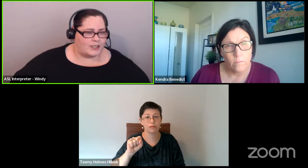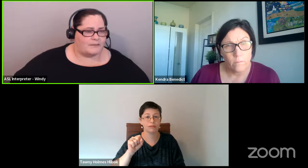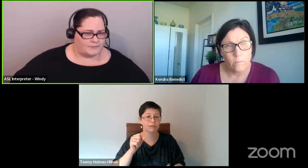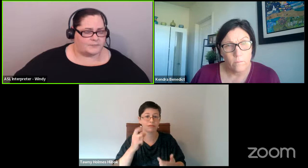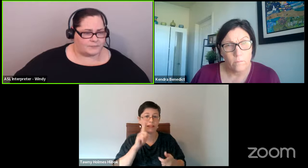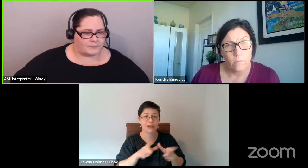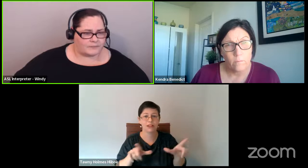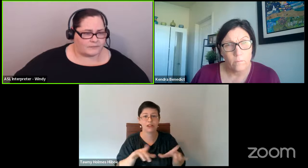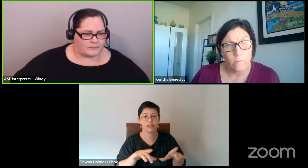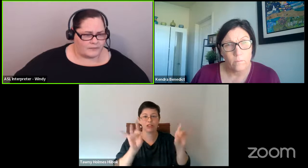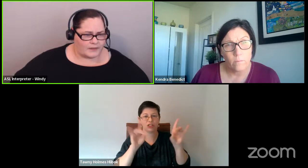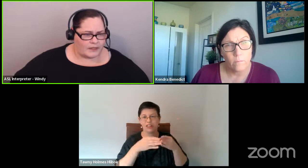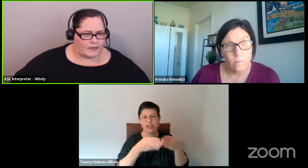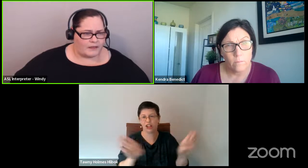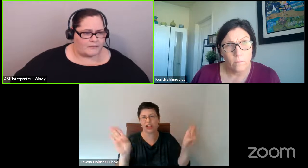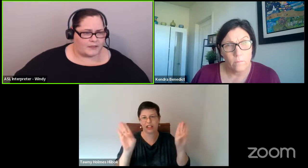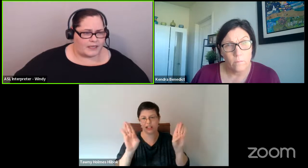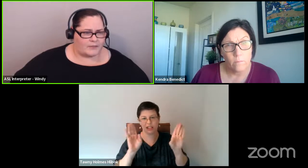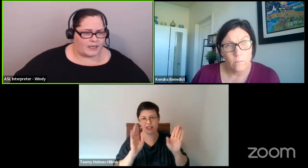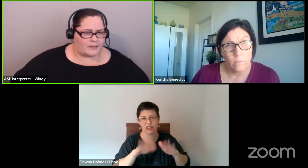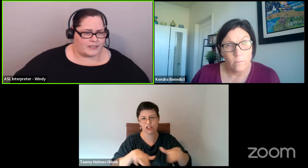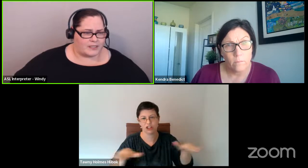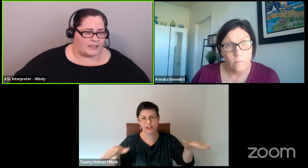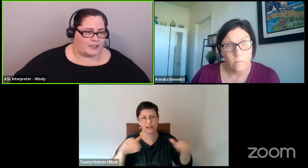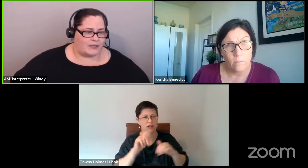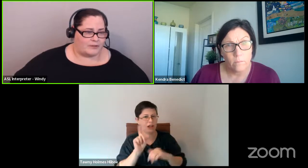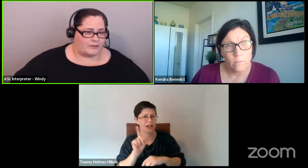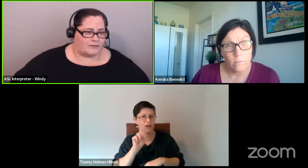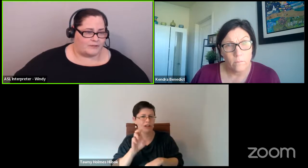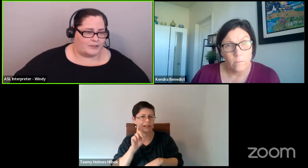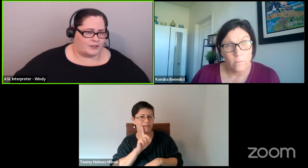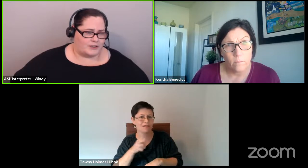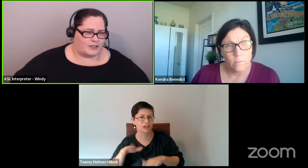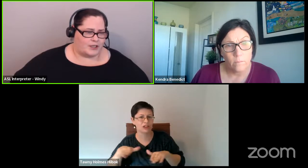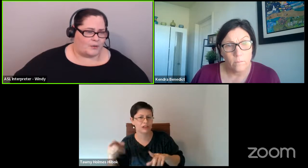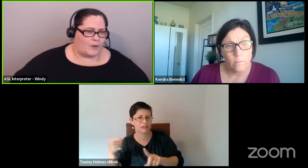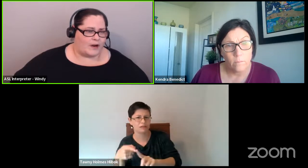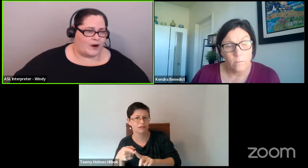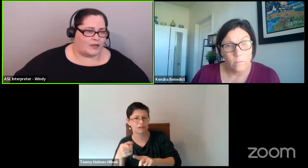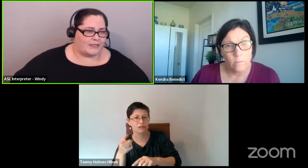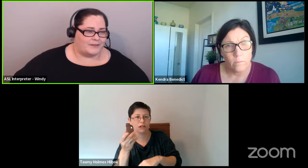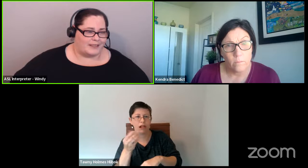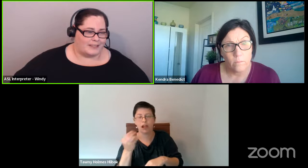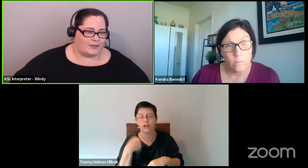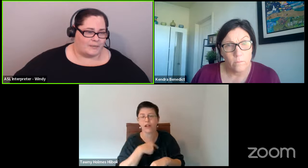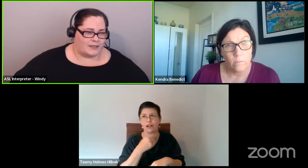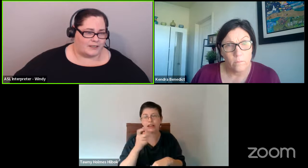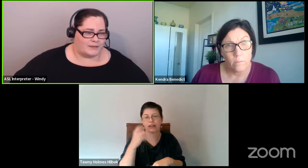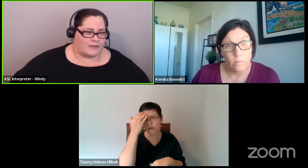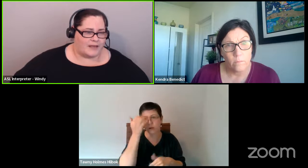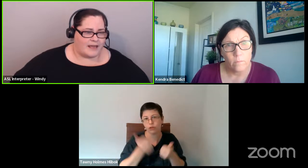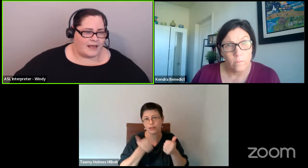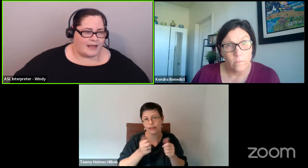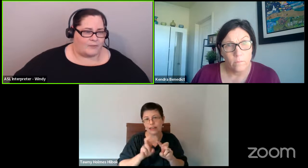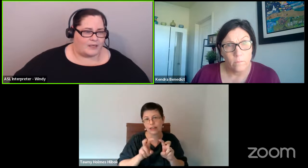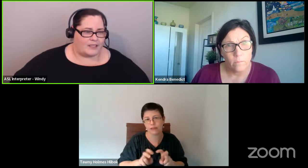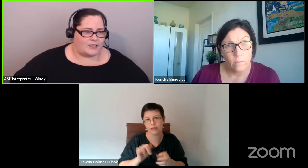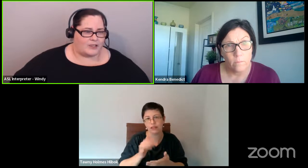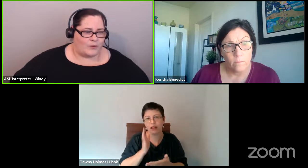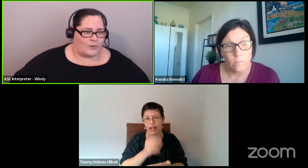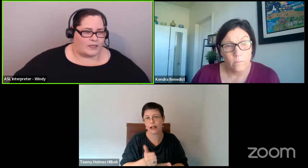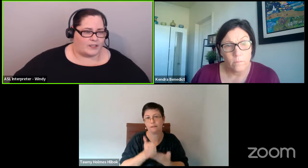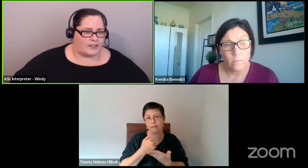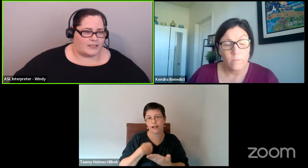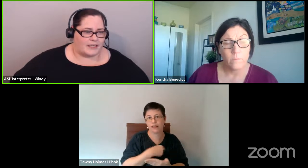they're reaching. For language acquisition in general, for children in general, where are our deaf kids in comparison? And we